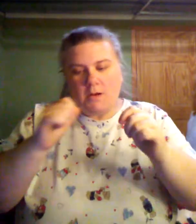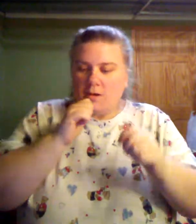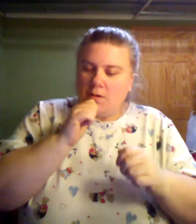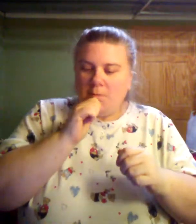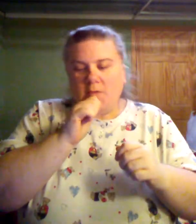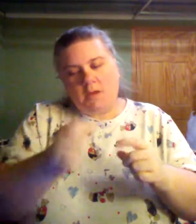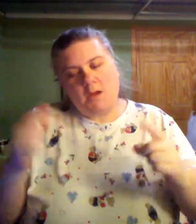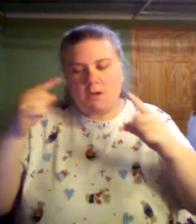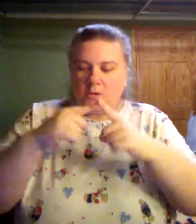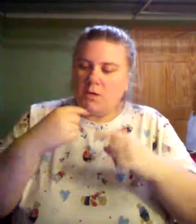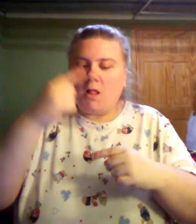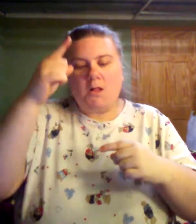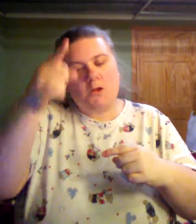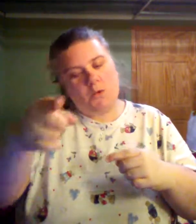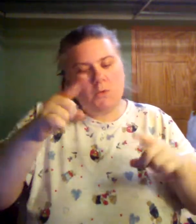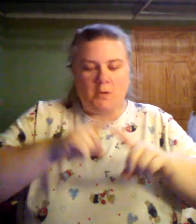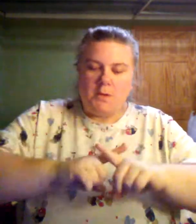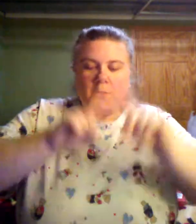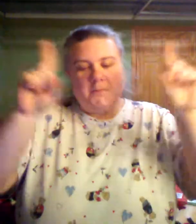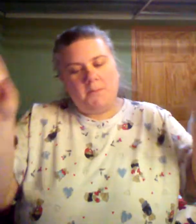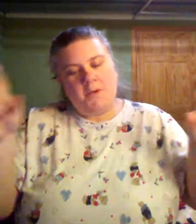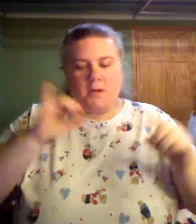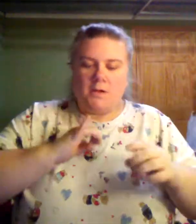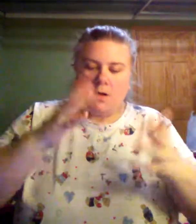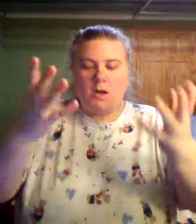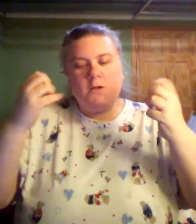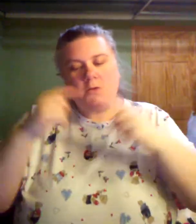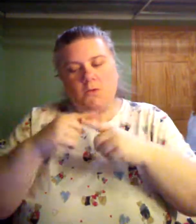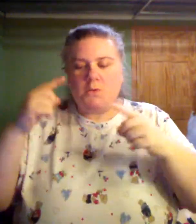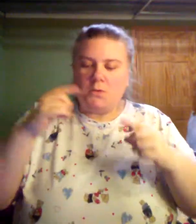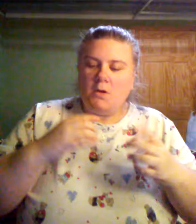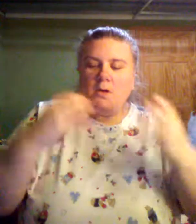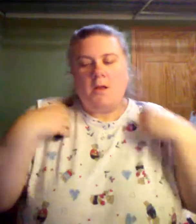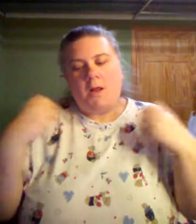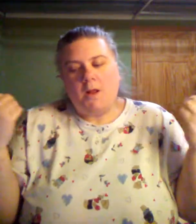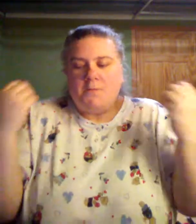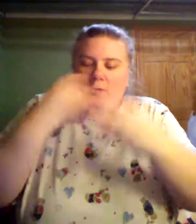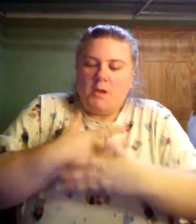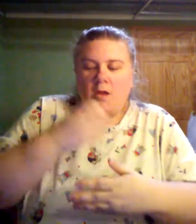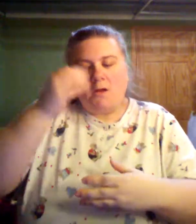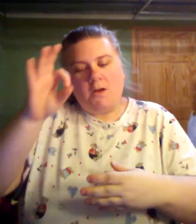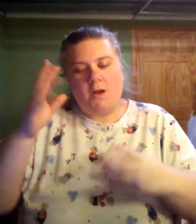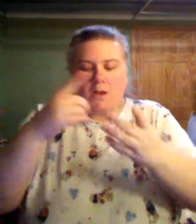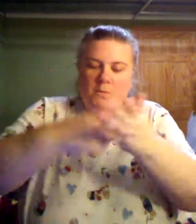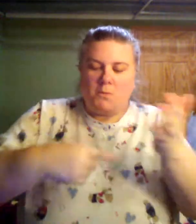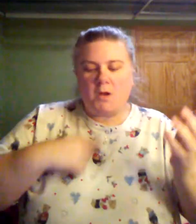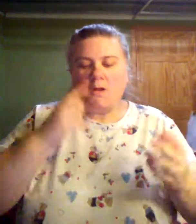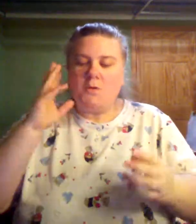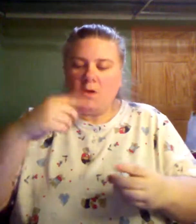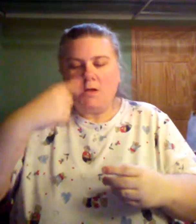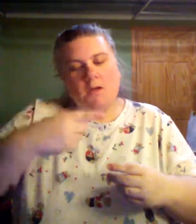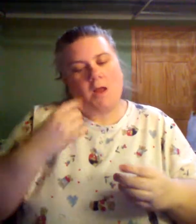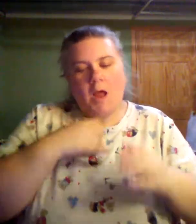Not to tell you, but I want to I'm scared of what you say, so I'm